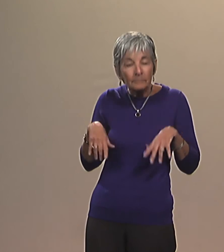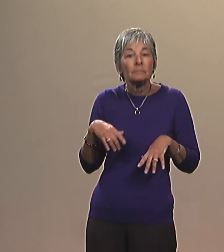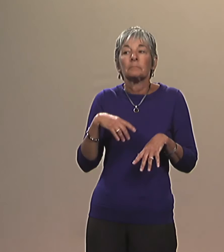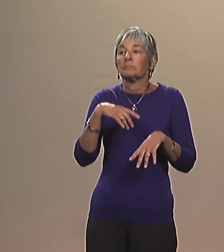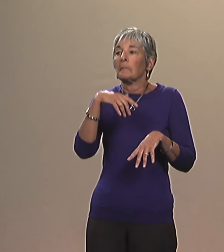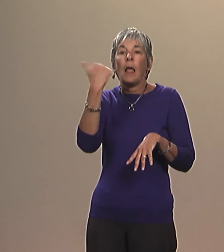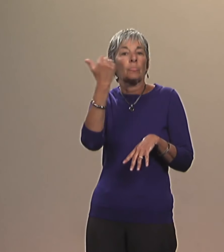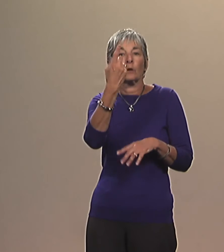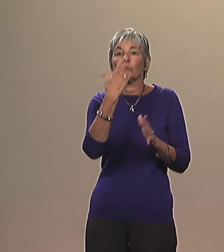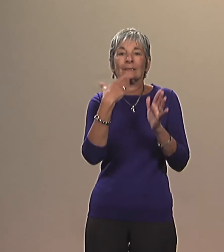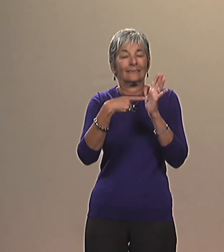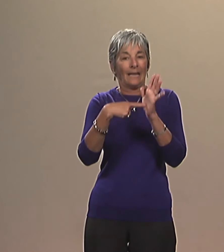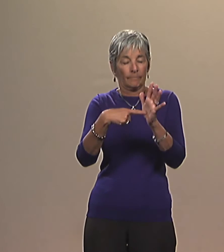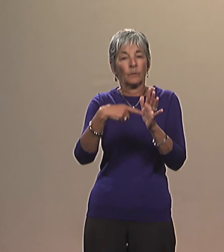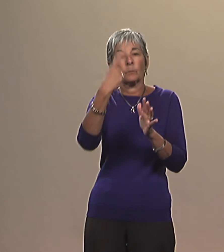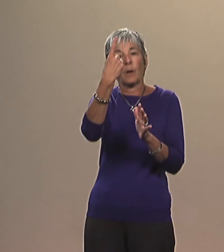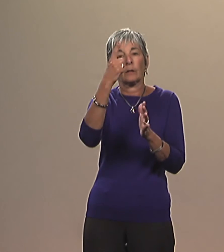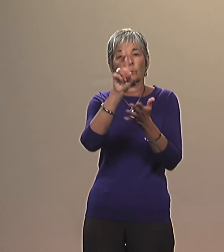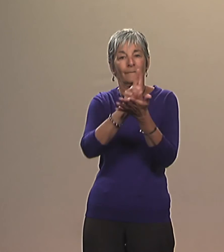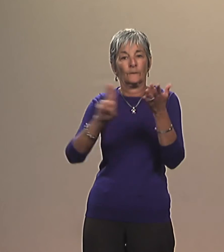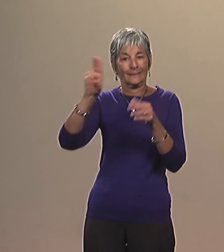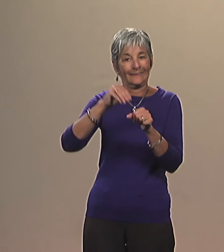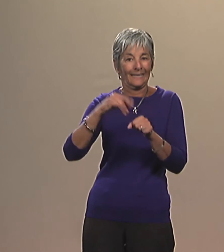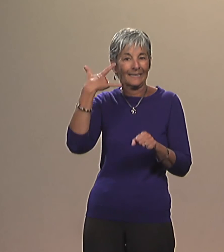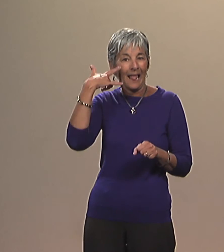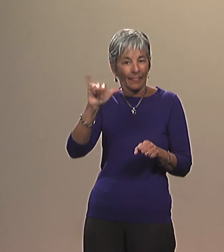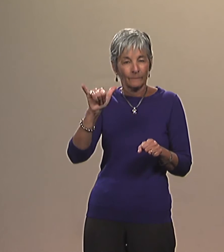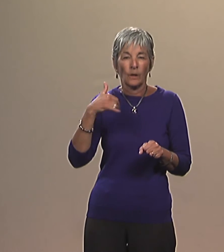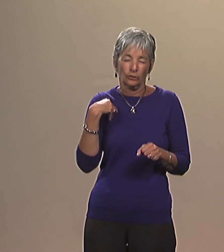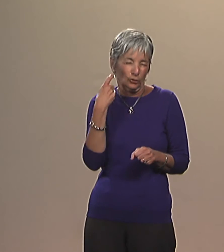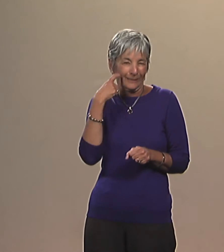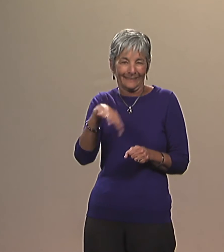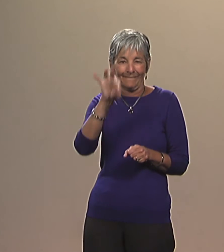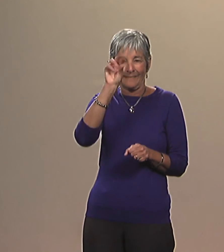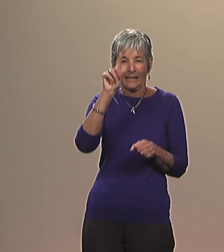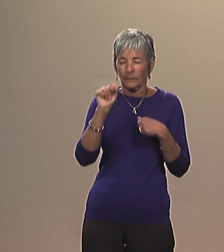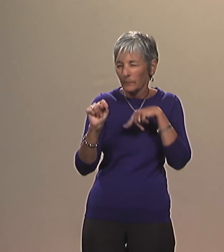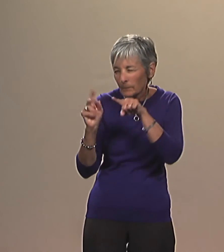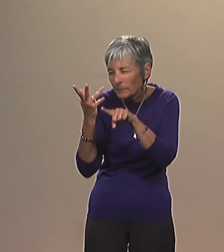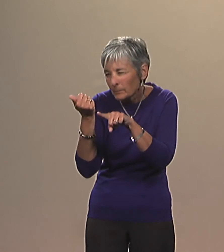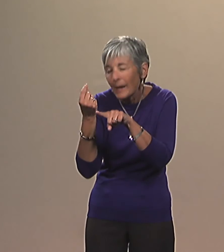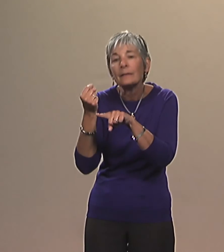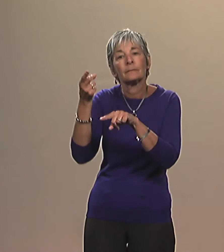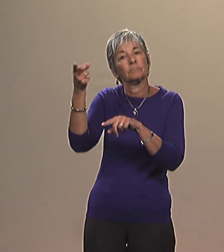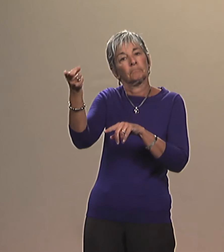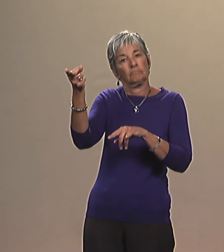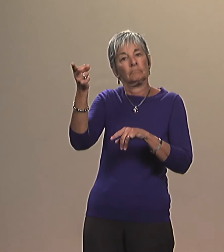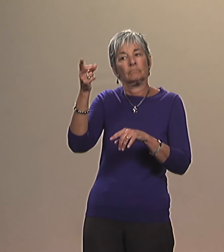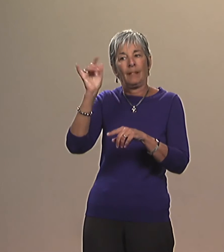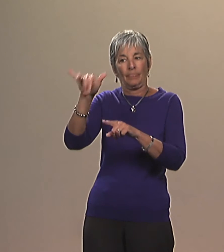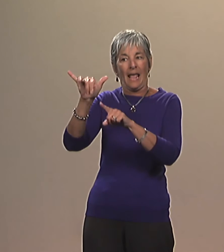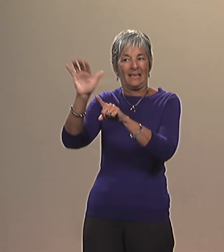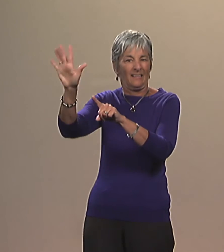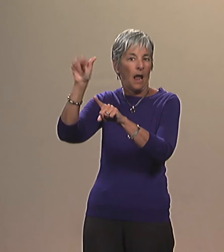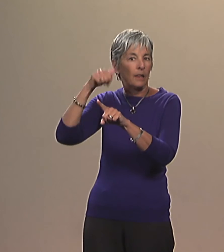For example, I just learned about one program in California, and in that program, audiology students are required to take ASL classes, which is